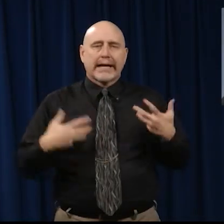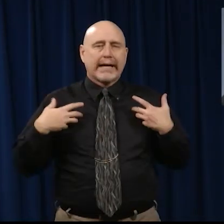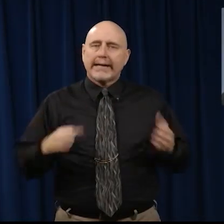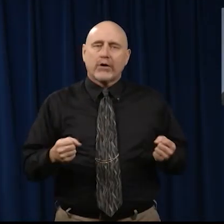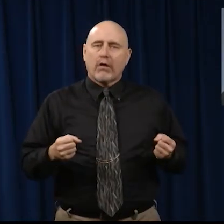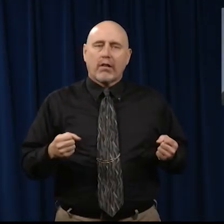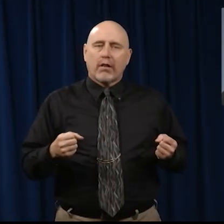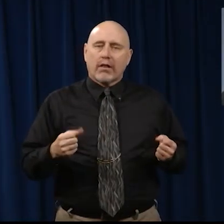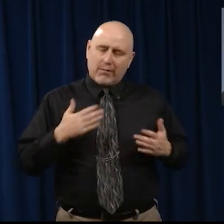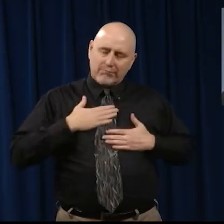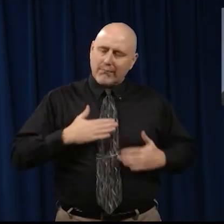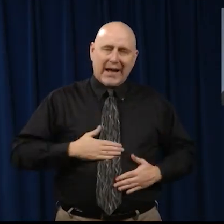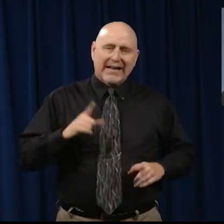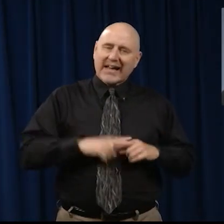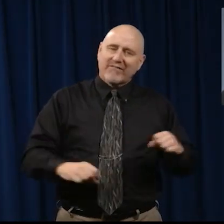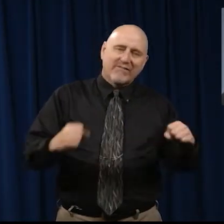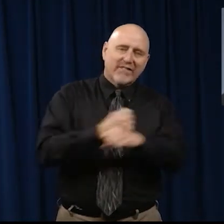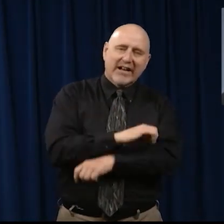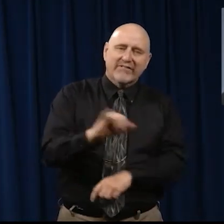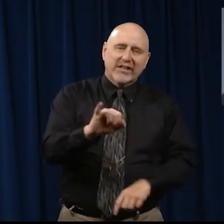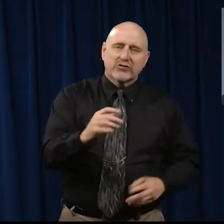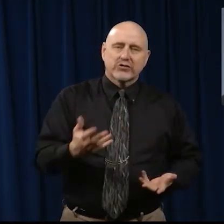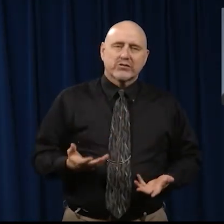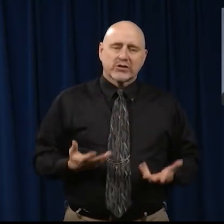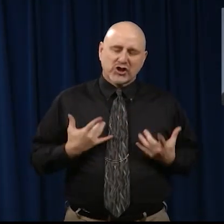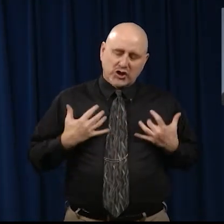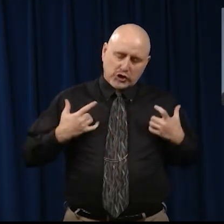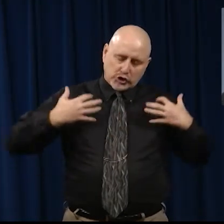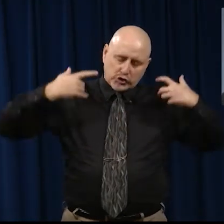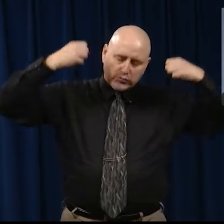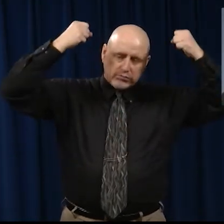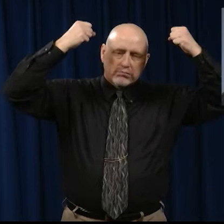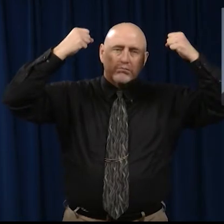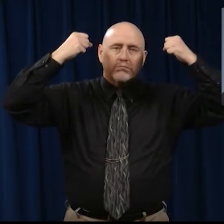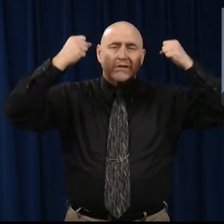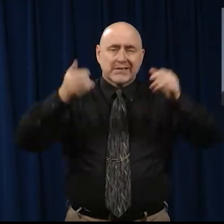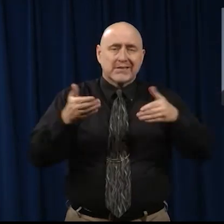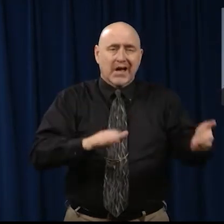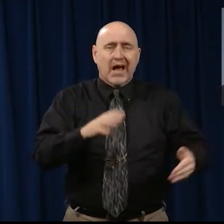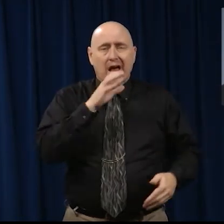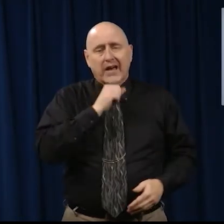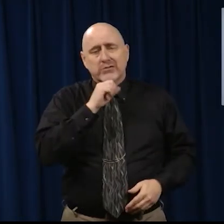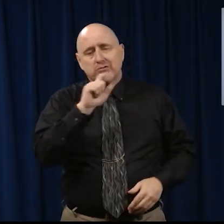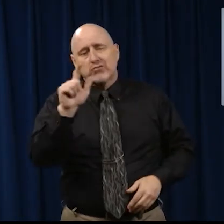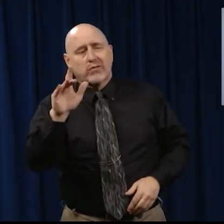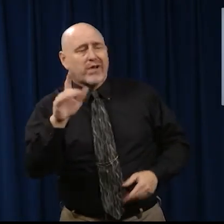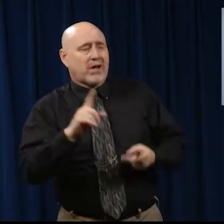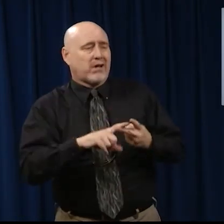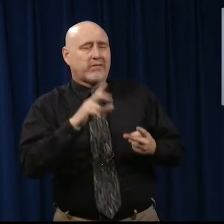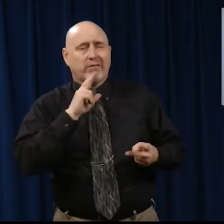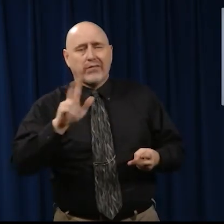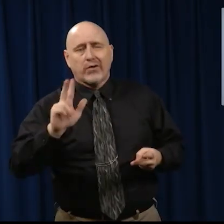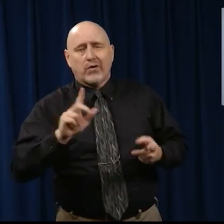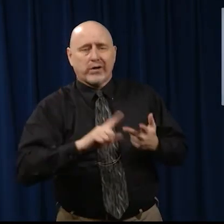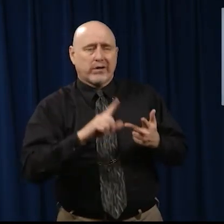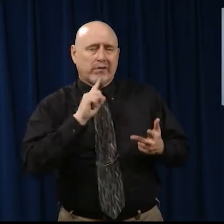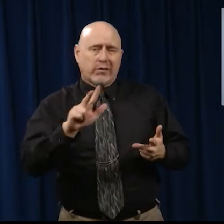heal themselves because their body can't fight the infection that's taking over. Many people die at the age of 25 or 30